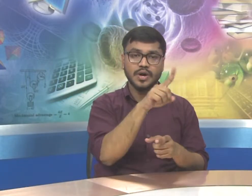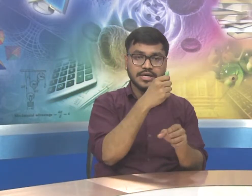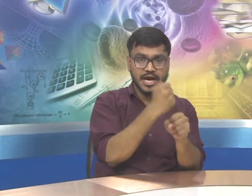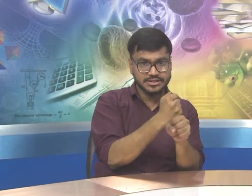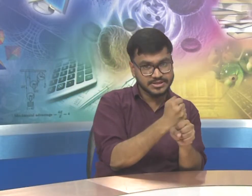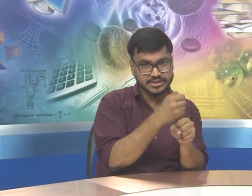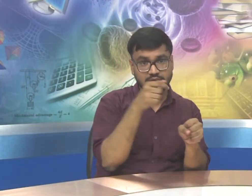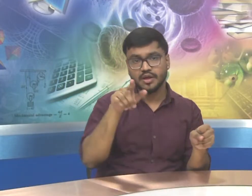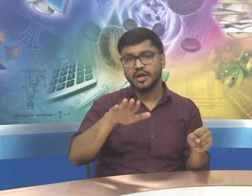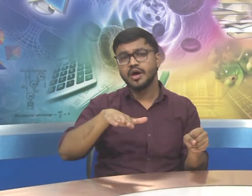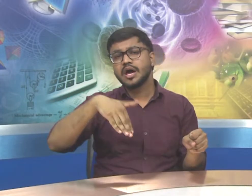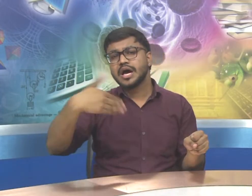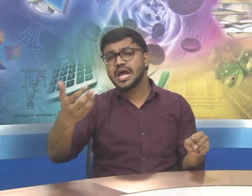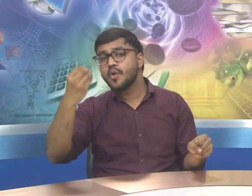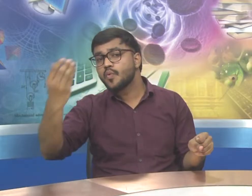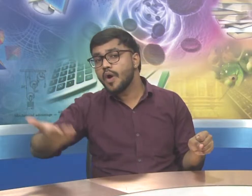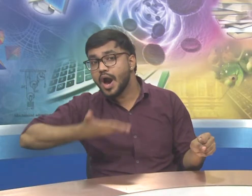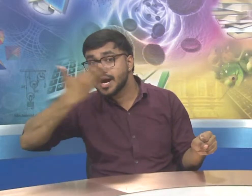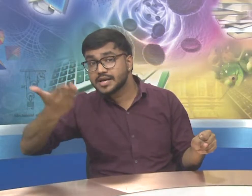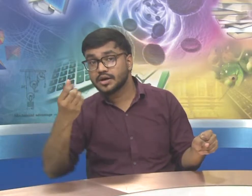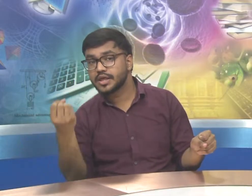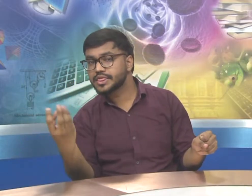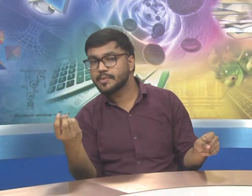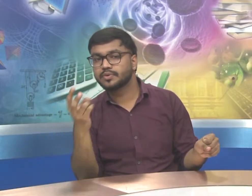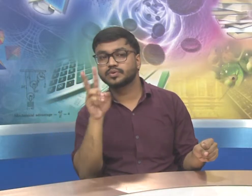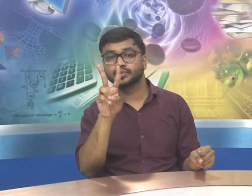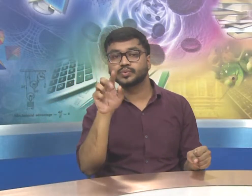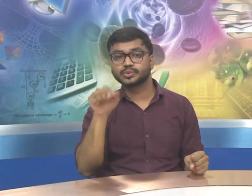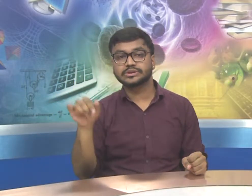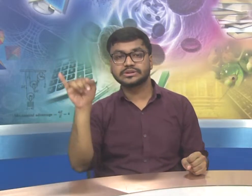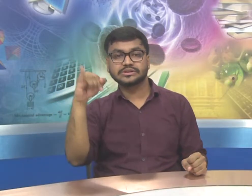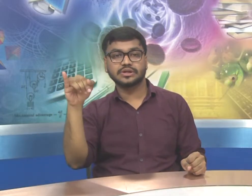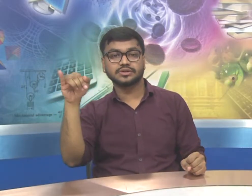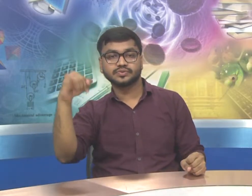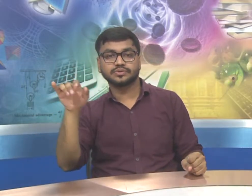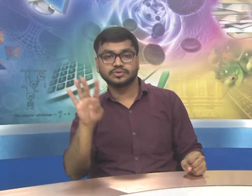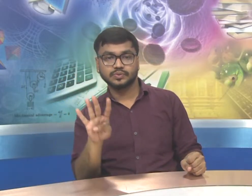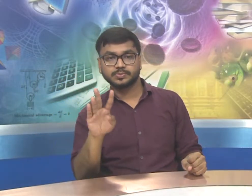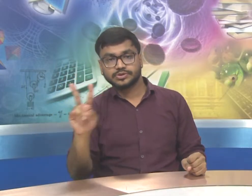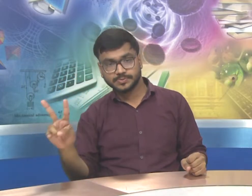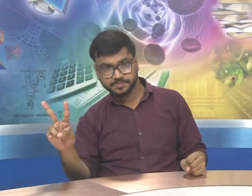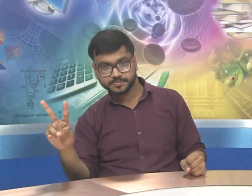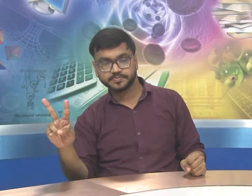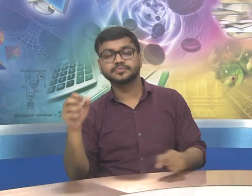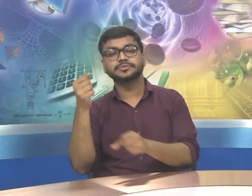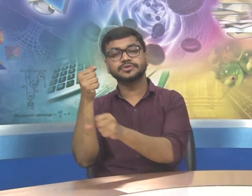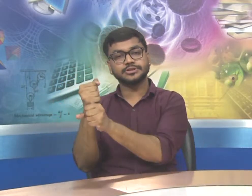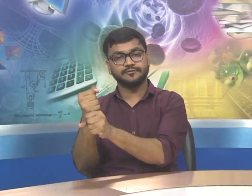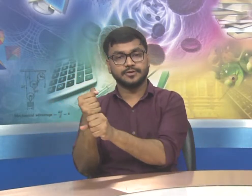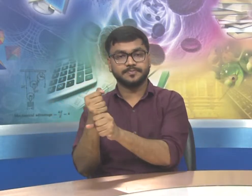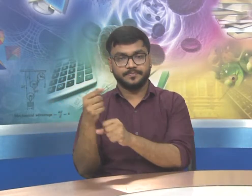and in carbon dioxide 1 gram of carbon joins with